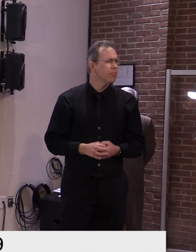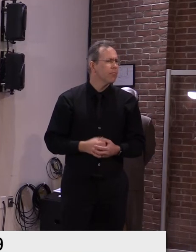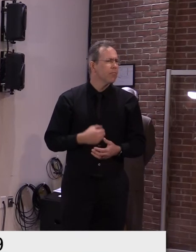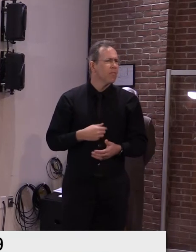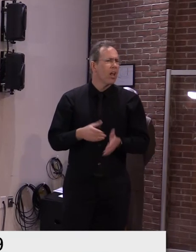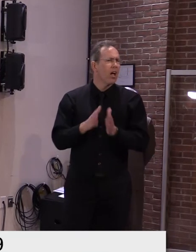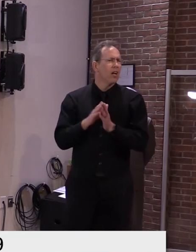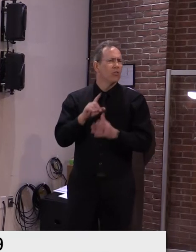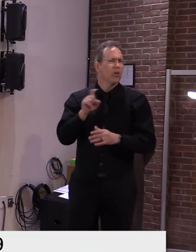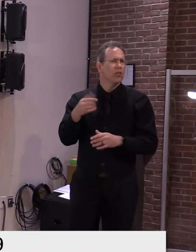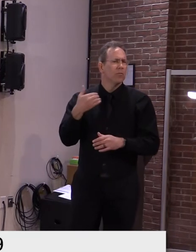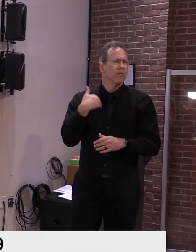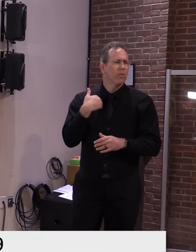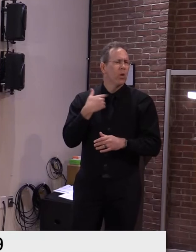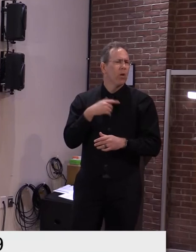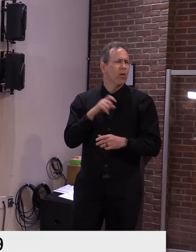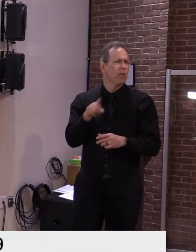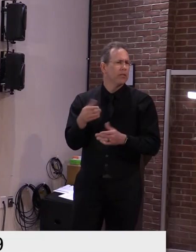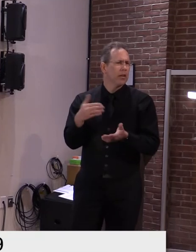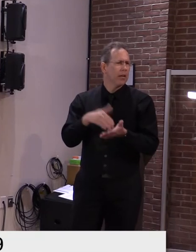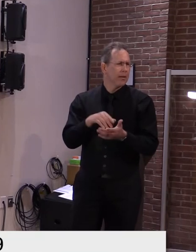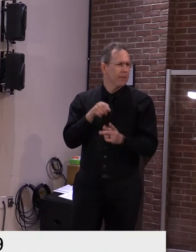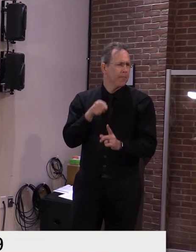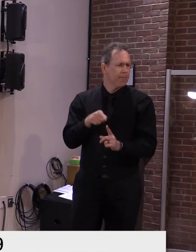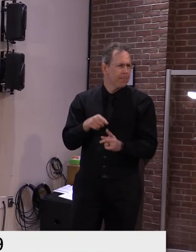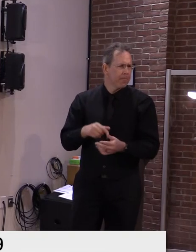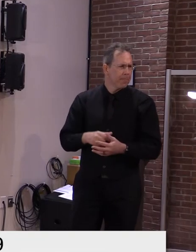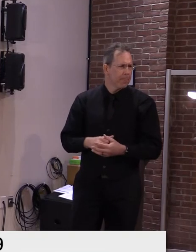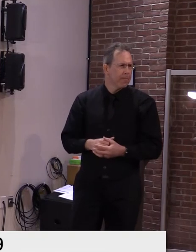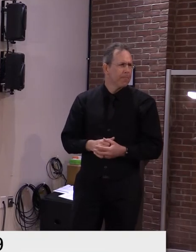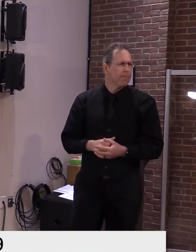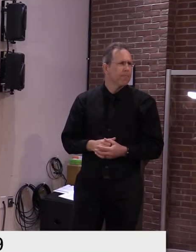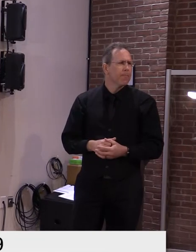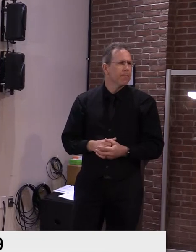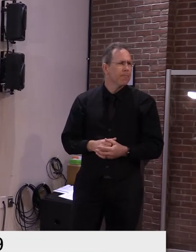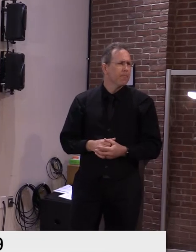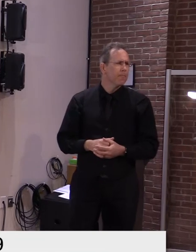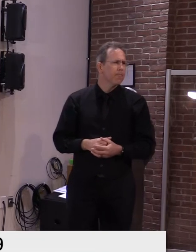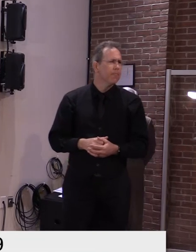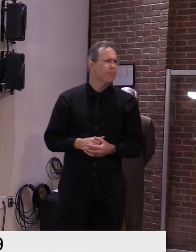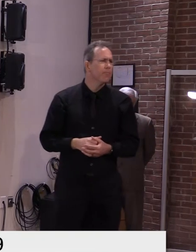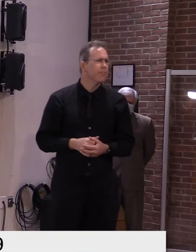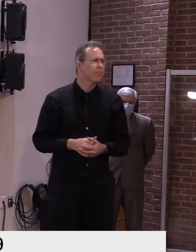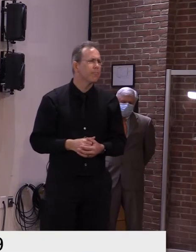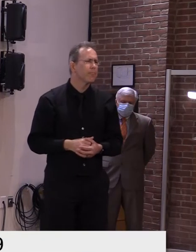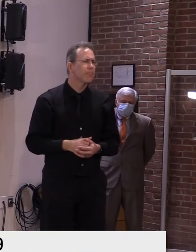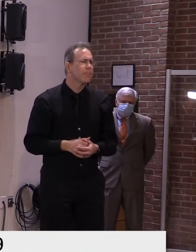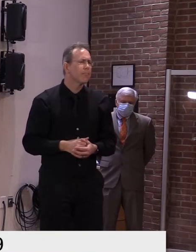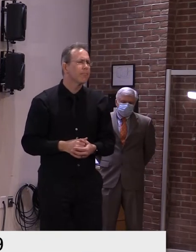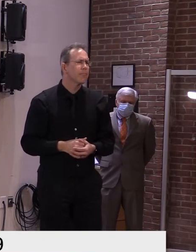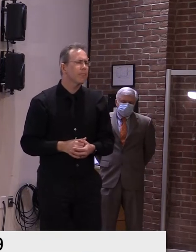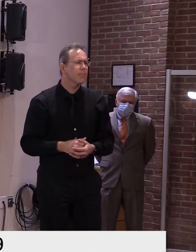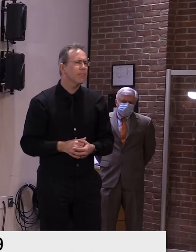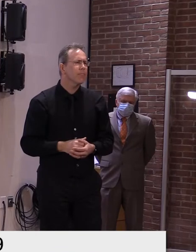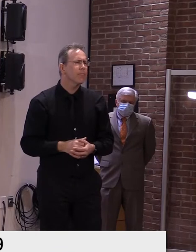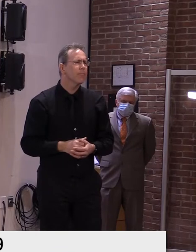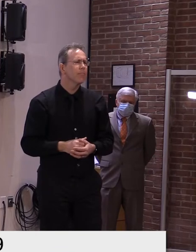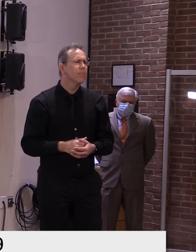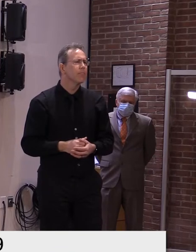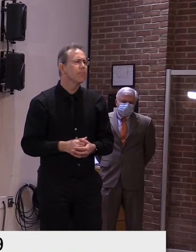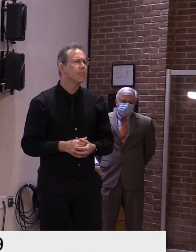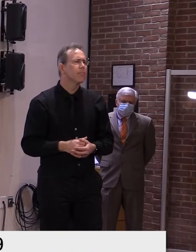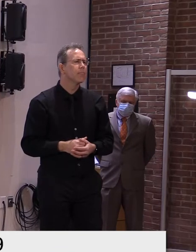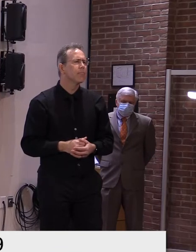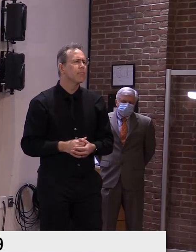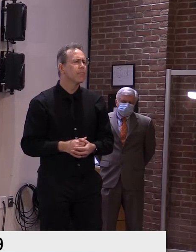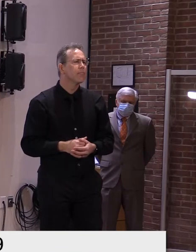Secretary Smith replied to regarding, I've heard from people, a number of people who have to travel all the way to Island